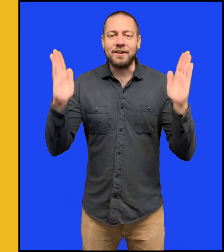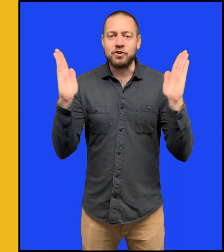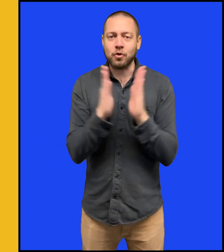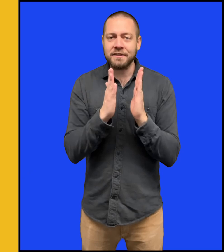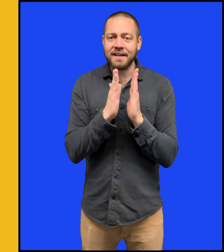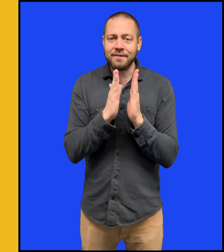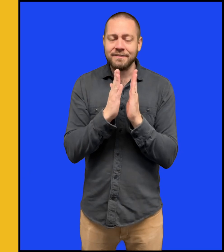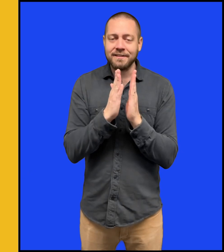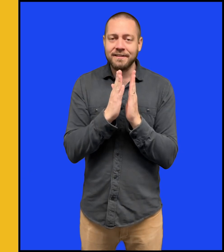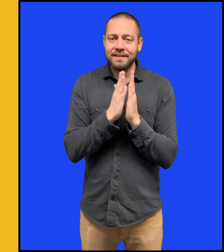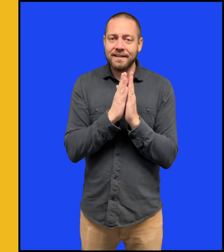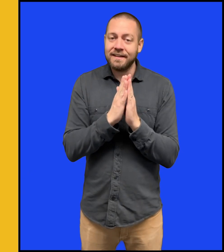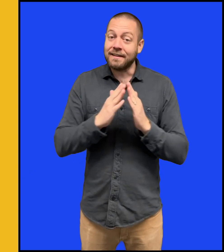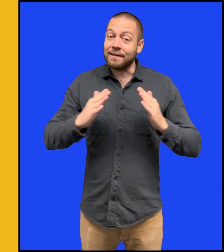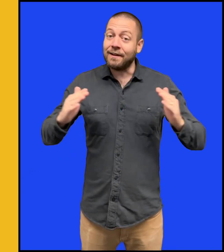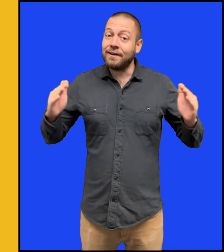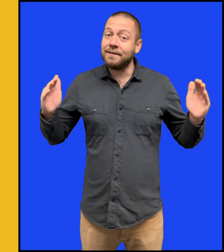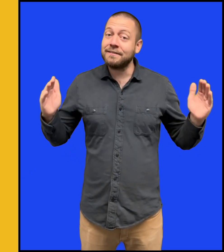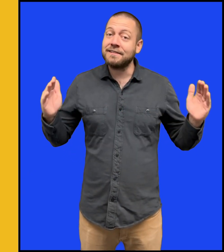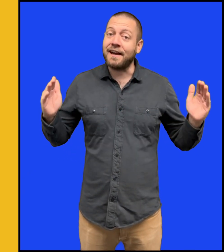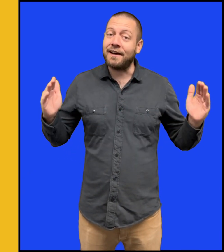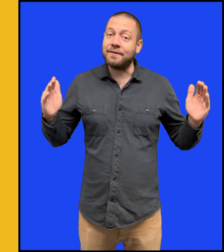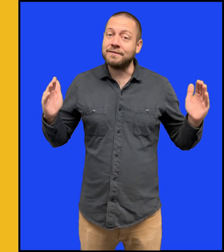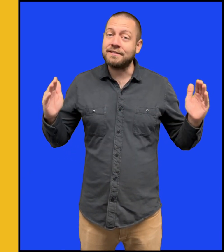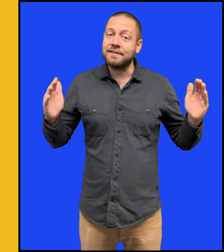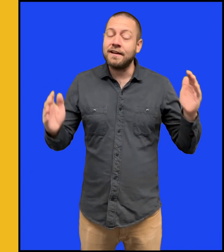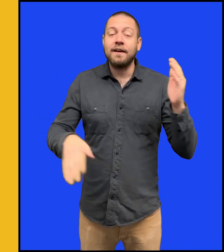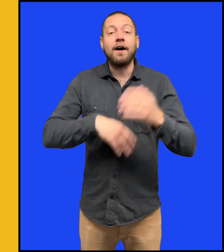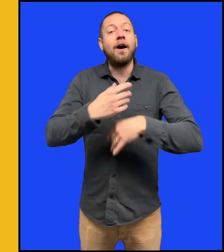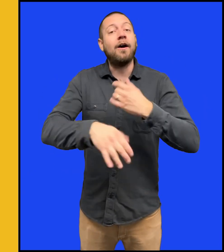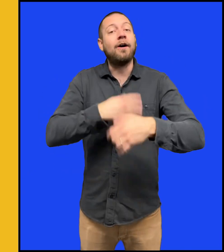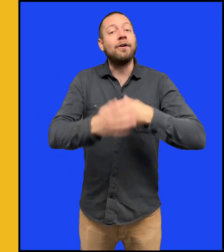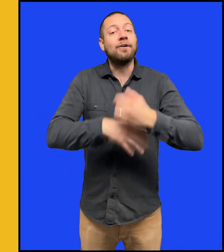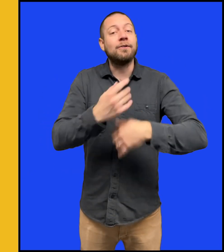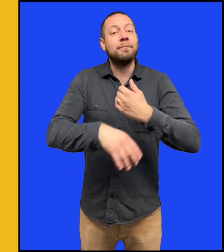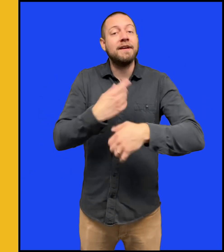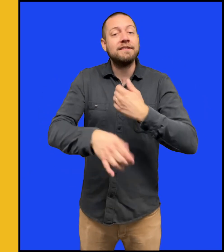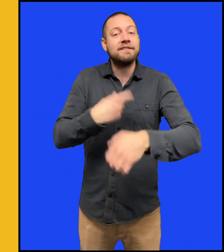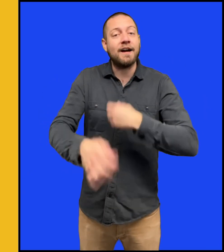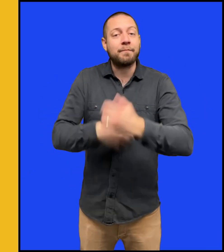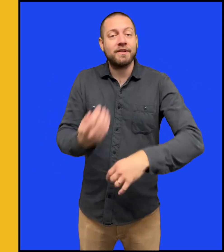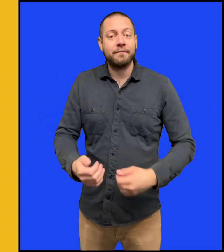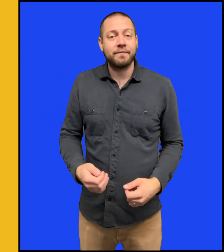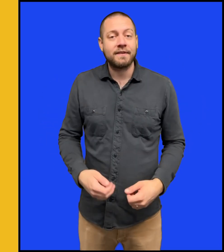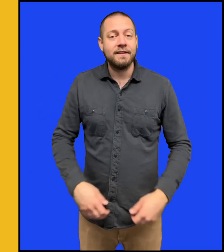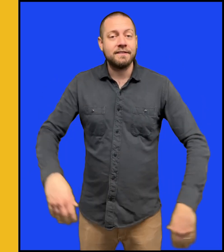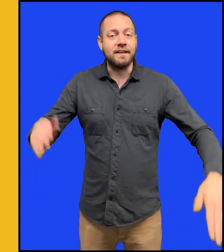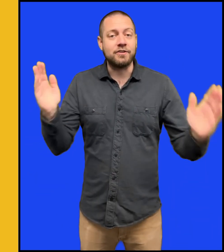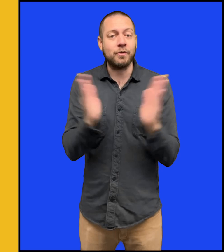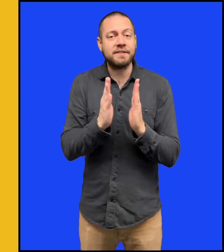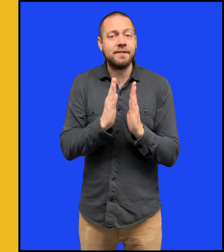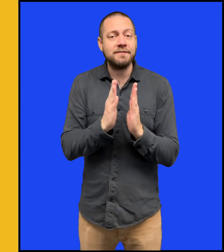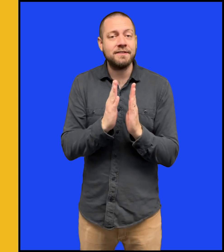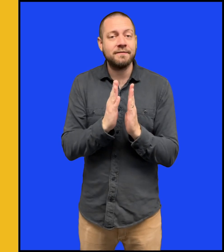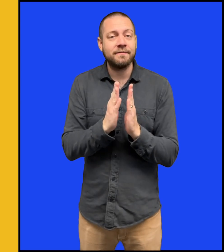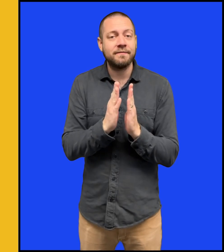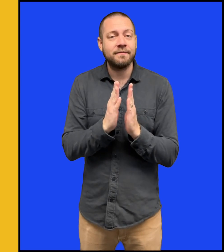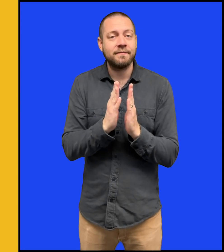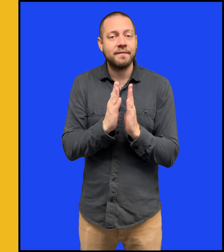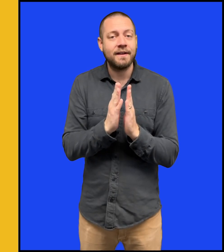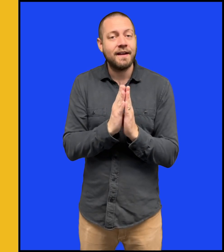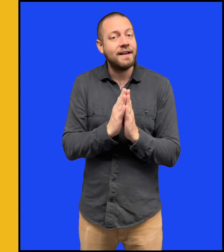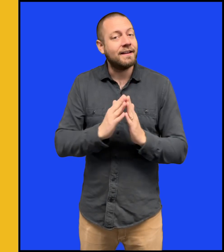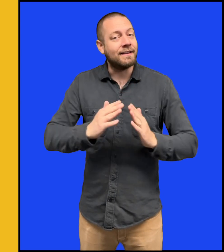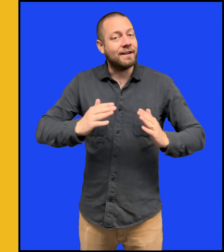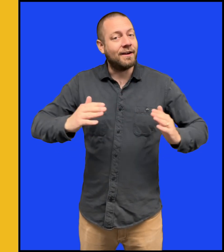is the short sounds, the long sounds, all mixed up. Say short sounds,